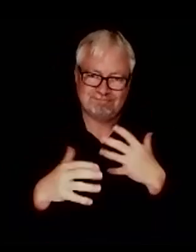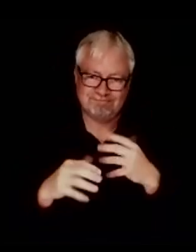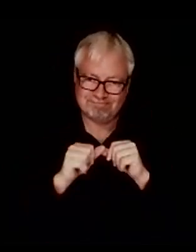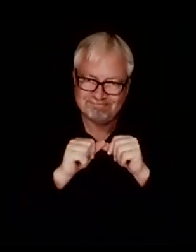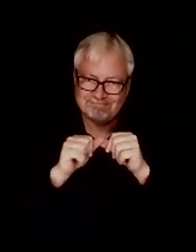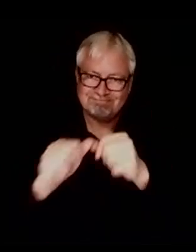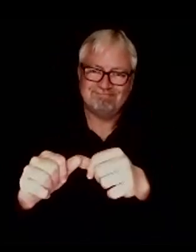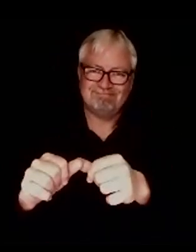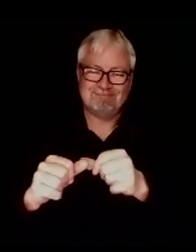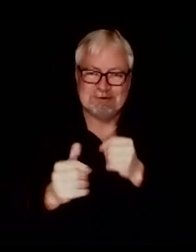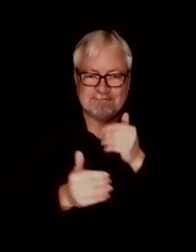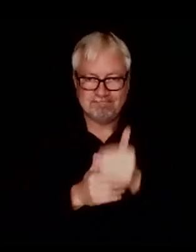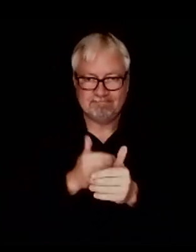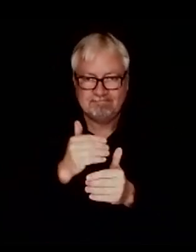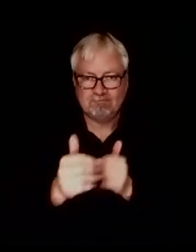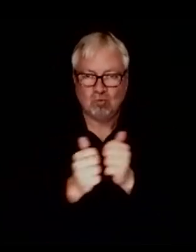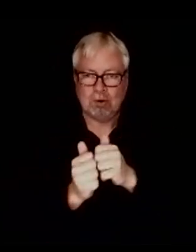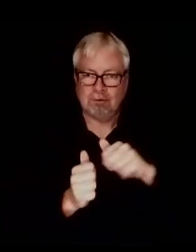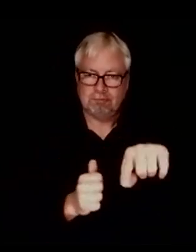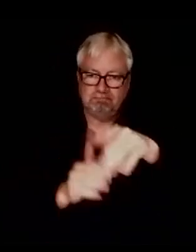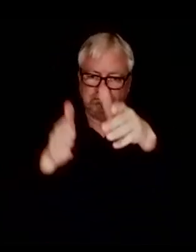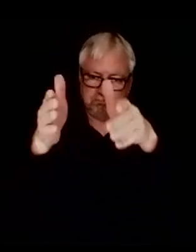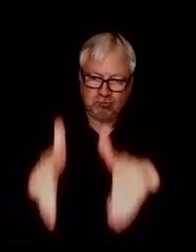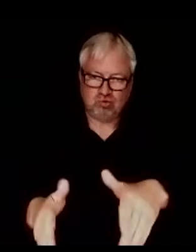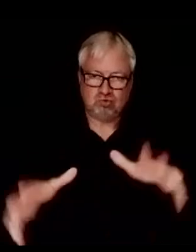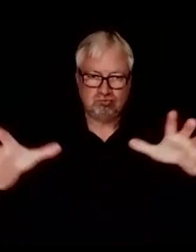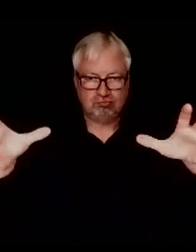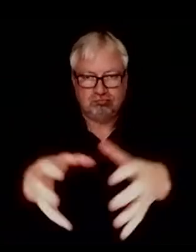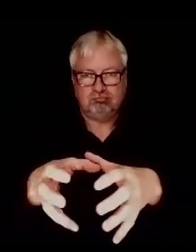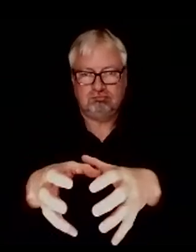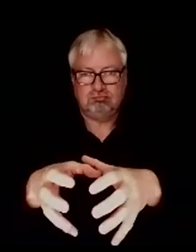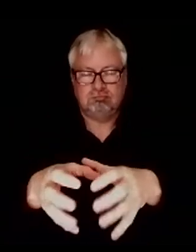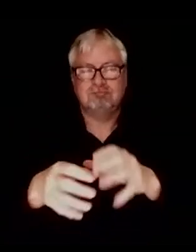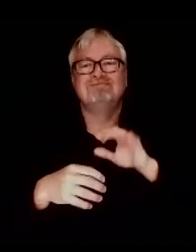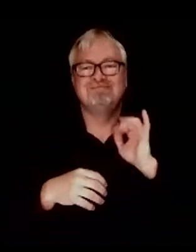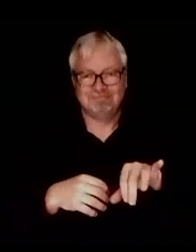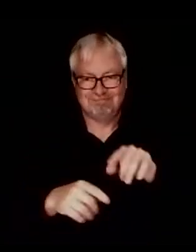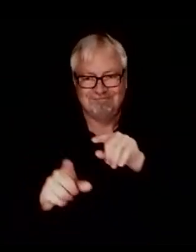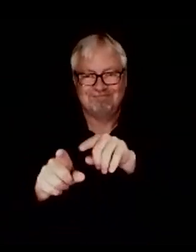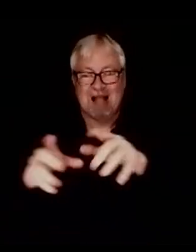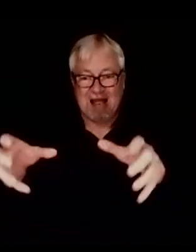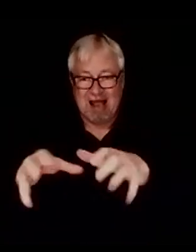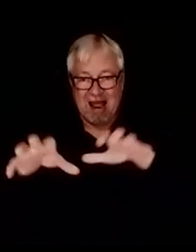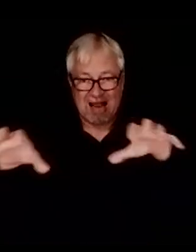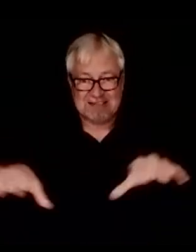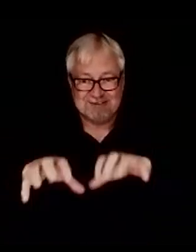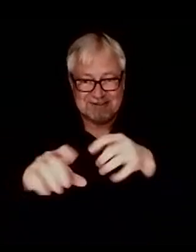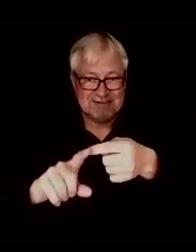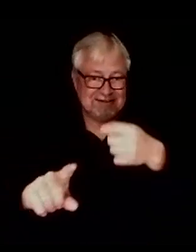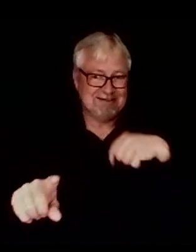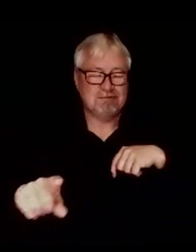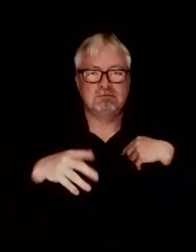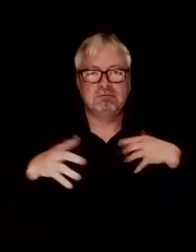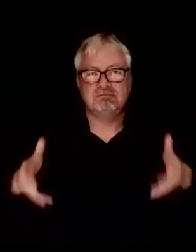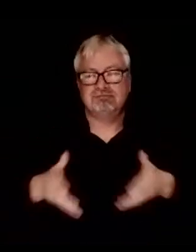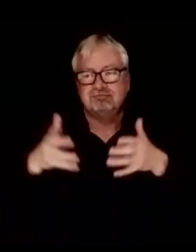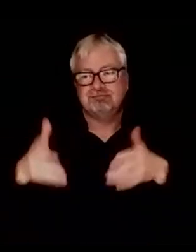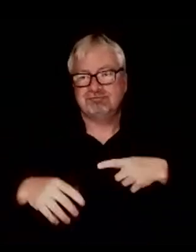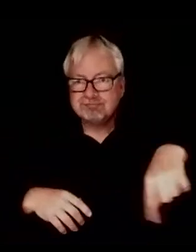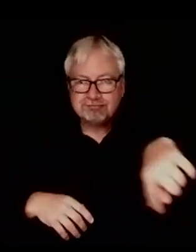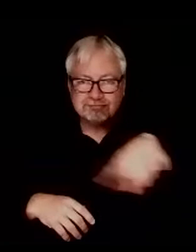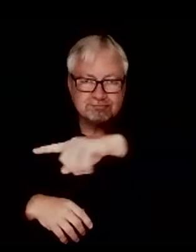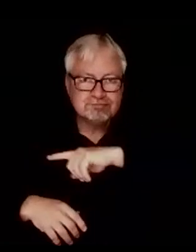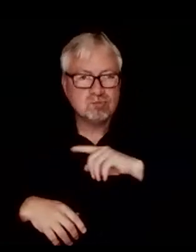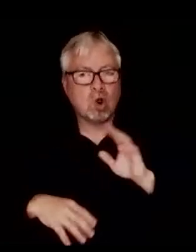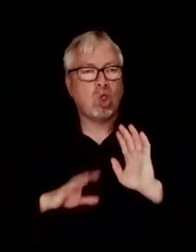and these other valuable activities that we're encouraging people to not let down their guard on those other mitigation efforts,